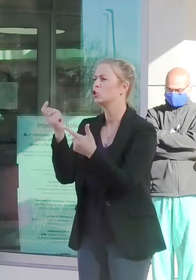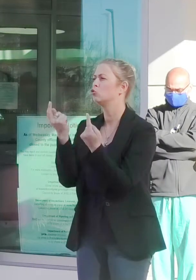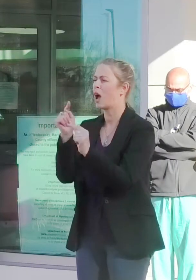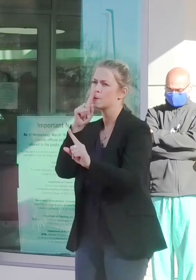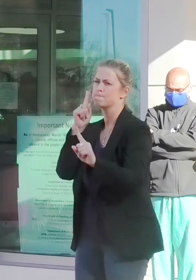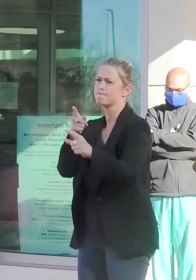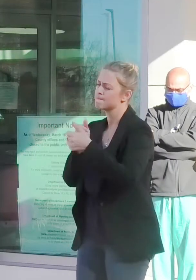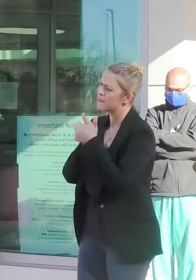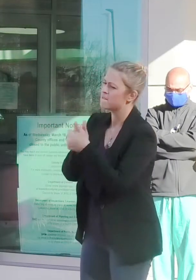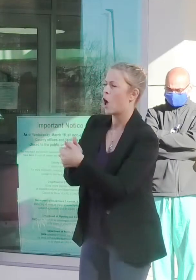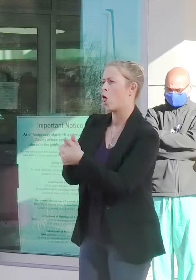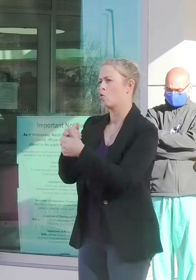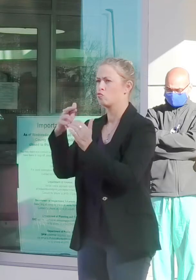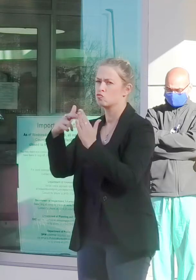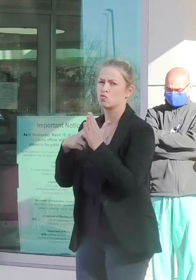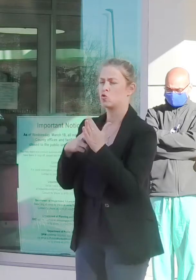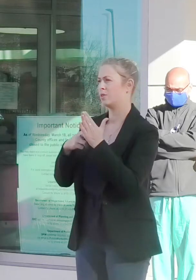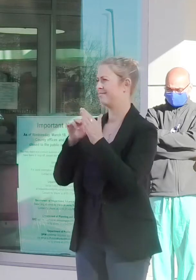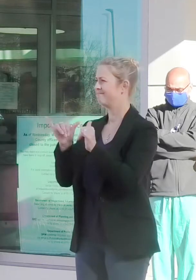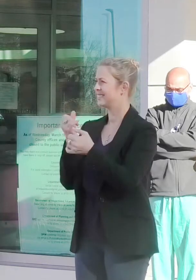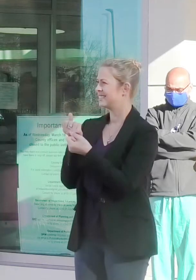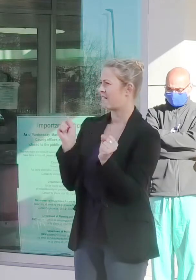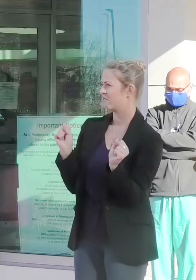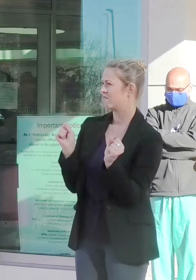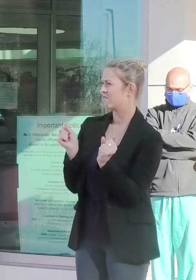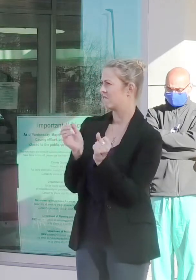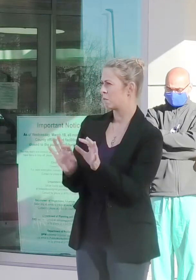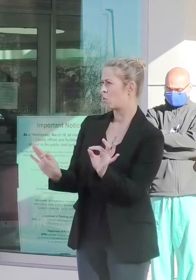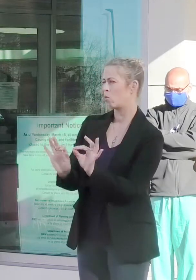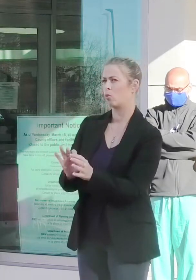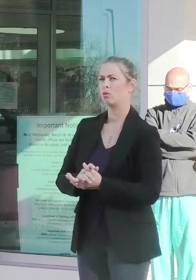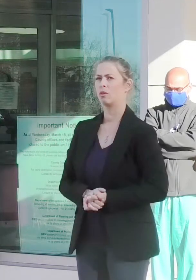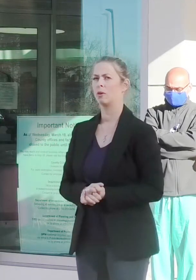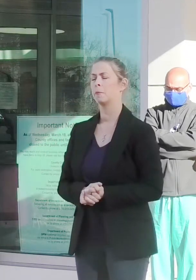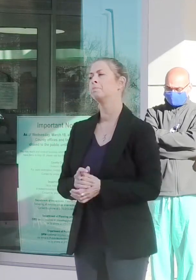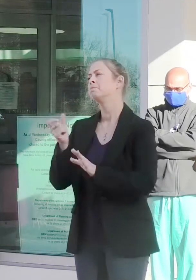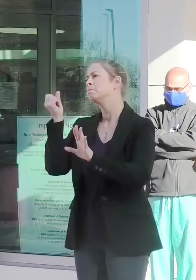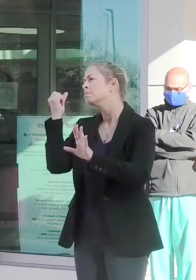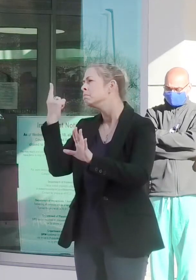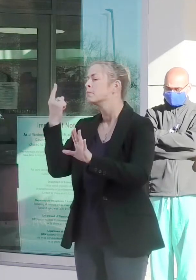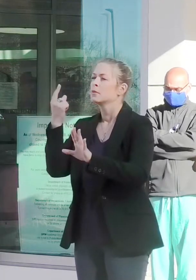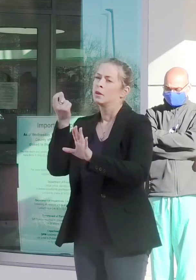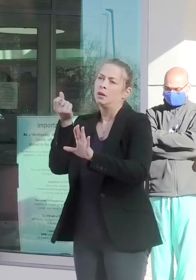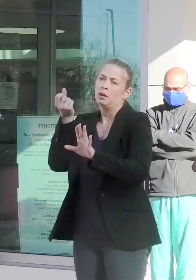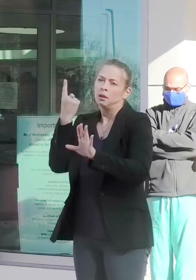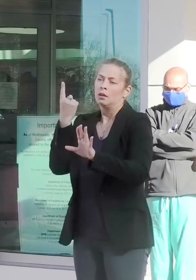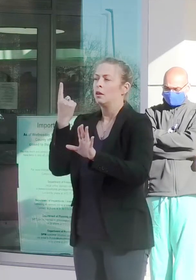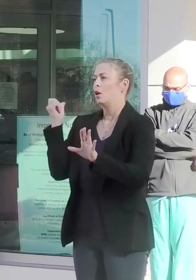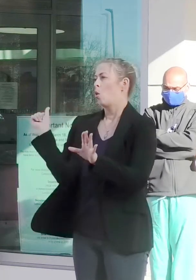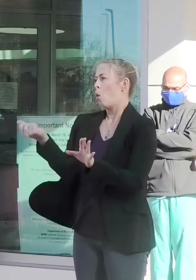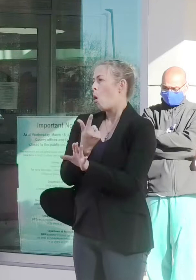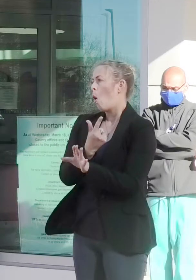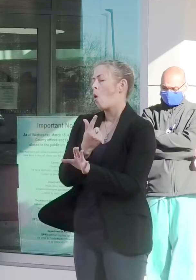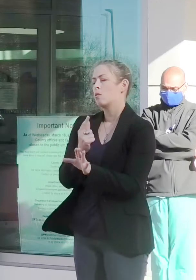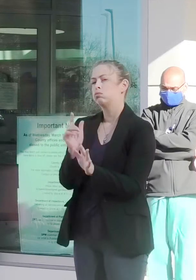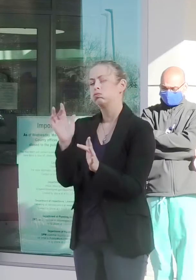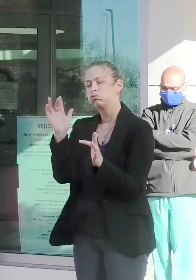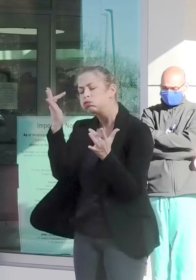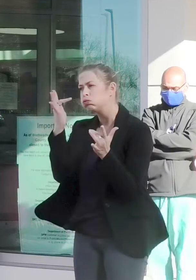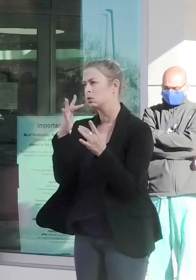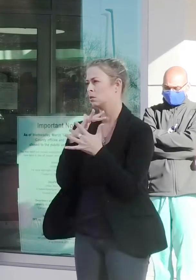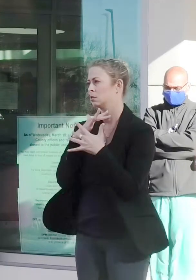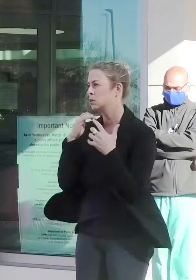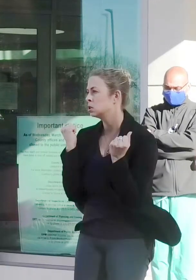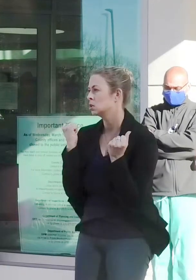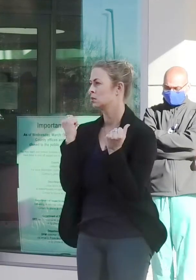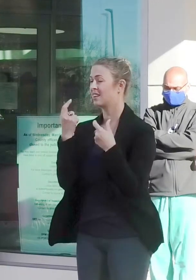our guidance. However, we've all grown tired from the inability to see our loved ones. I,